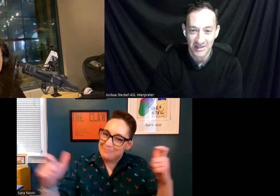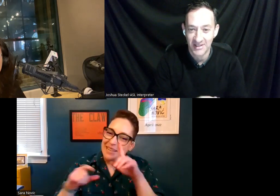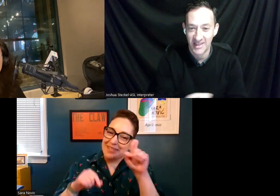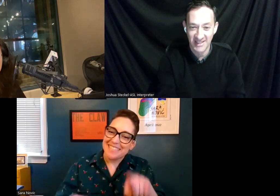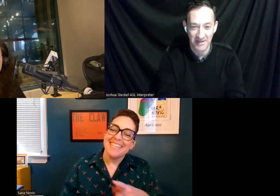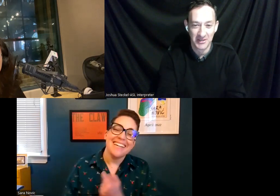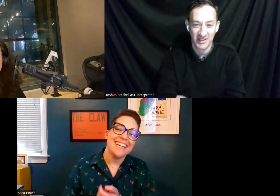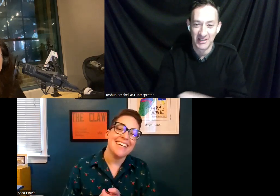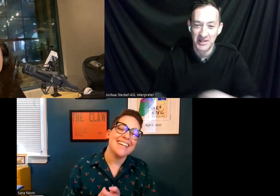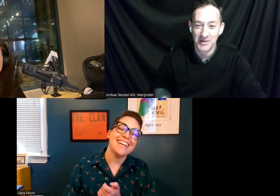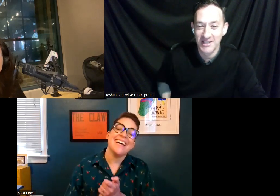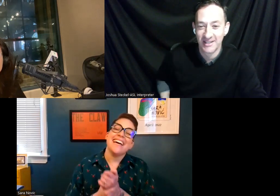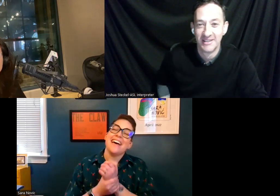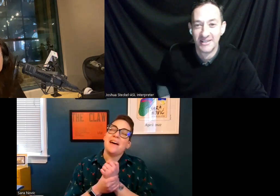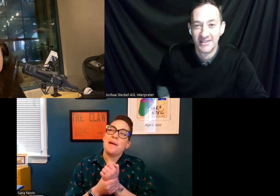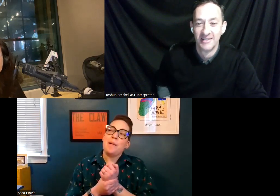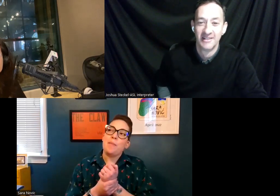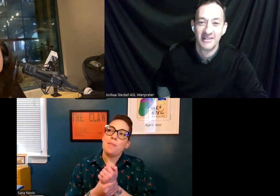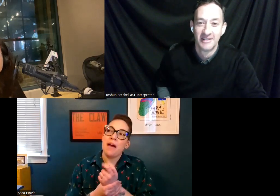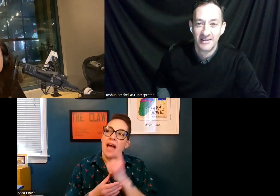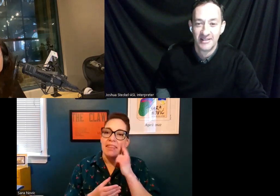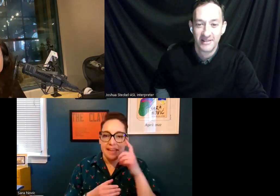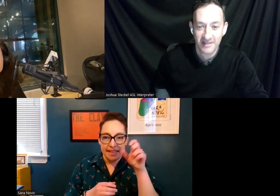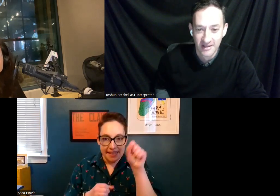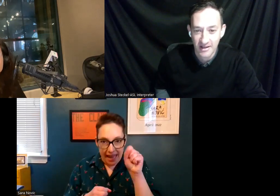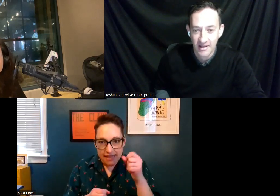Well, that's a really loaded question.